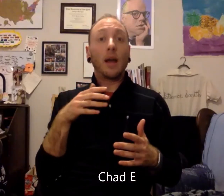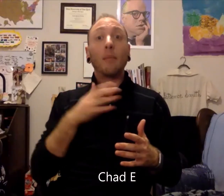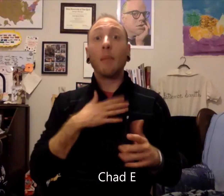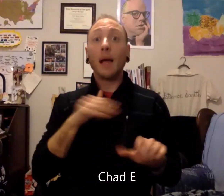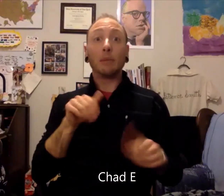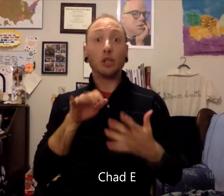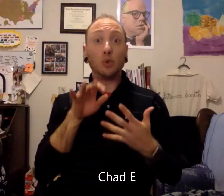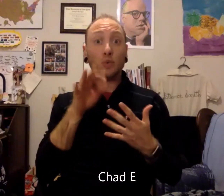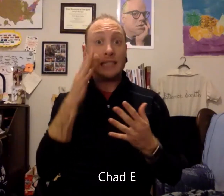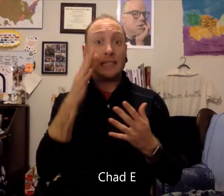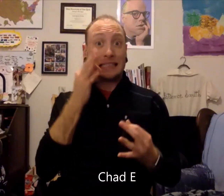what alcoholism was.